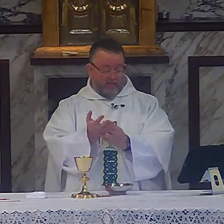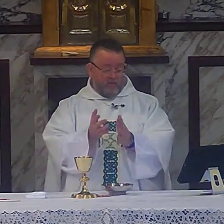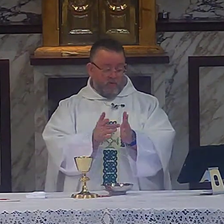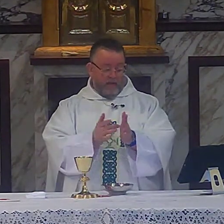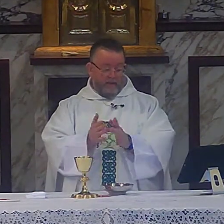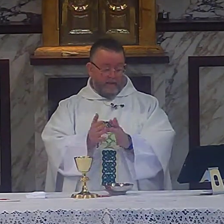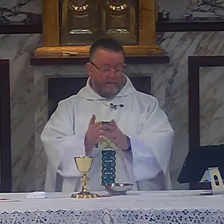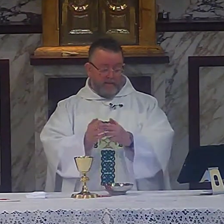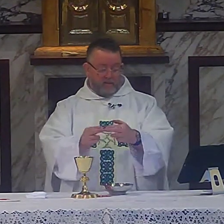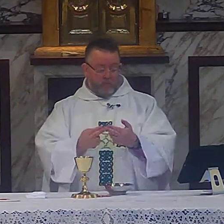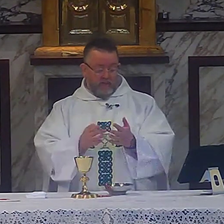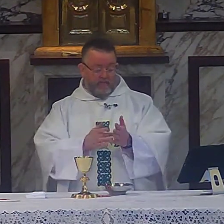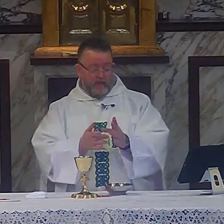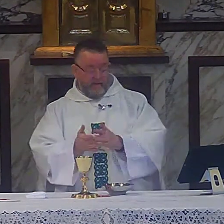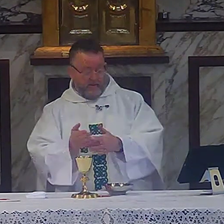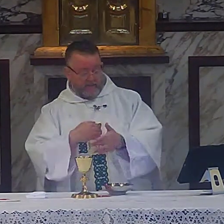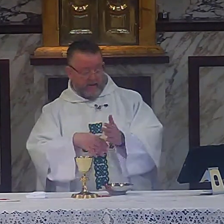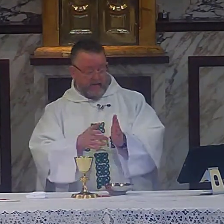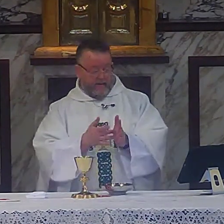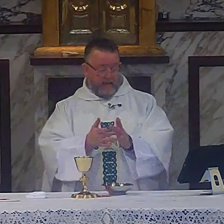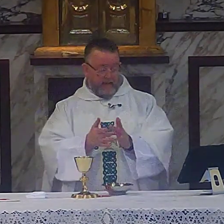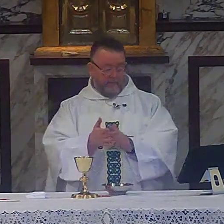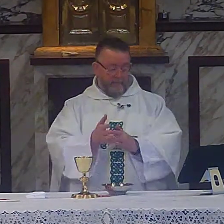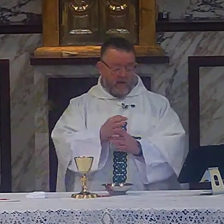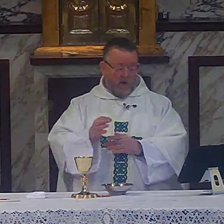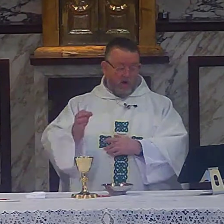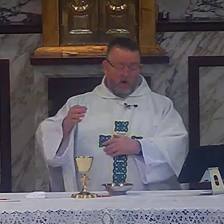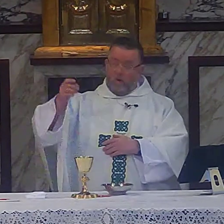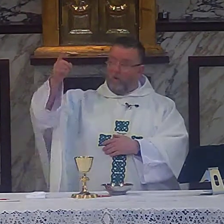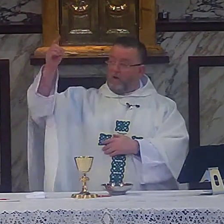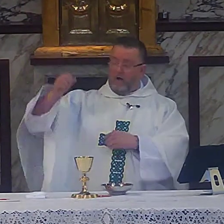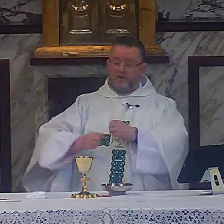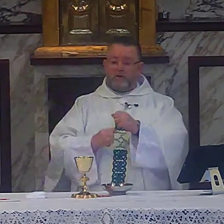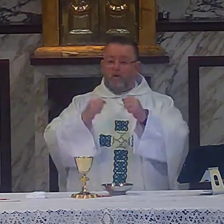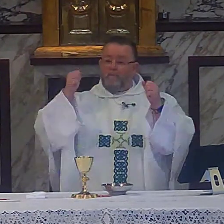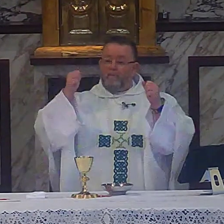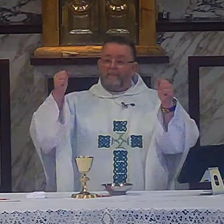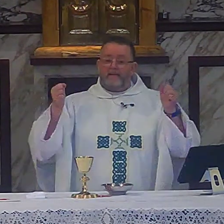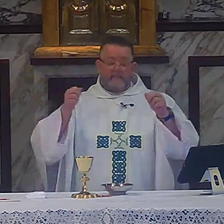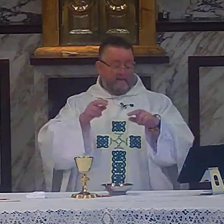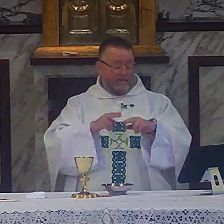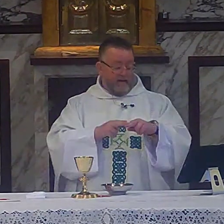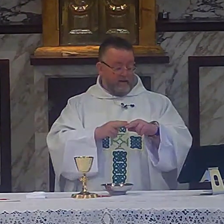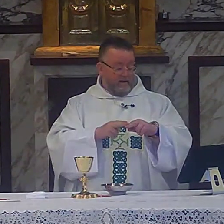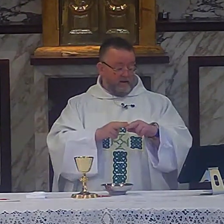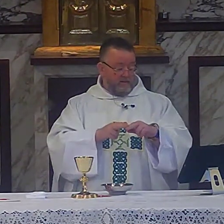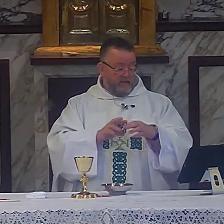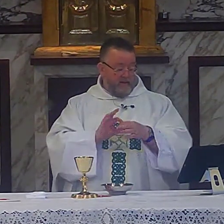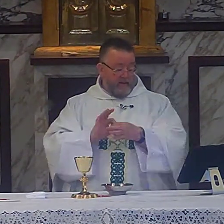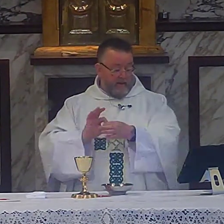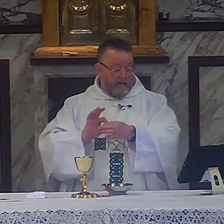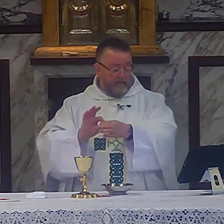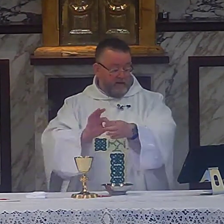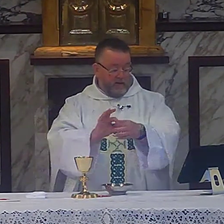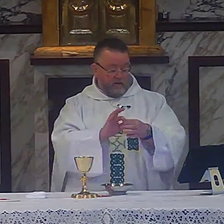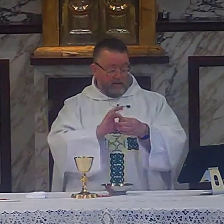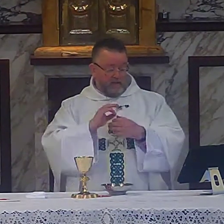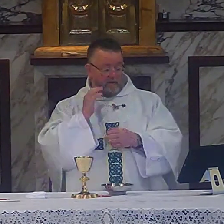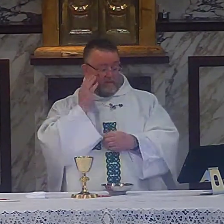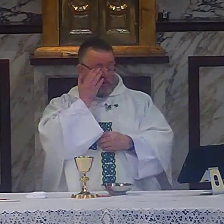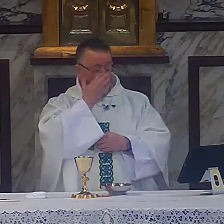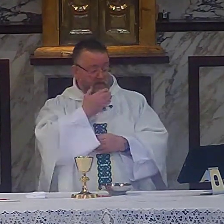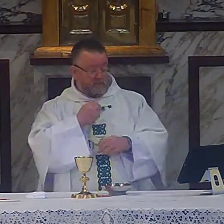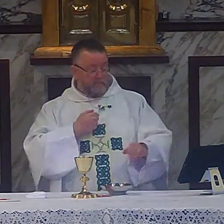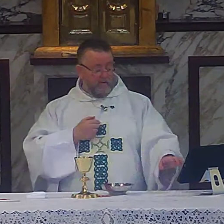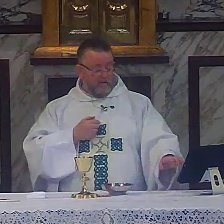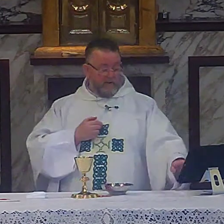Through him and with him and in him, O God, Almighty Father, in the unity of the